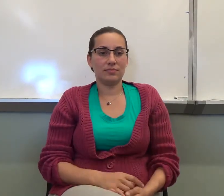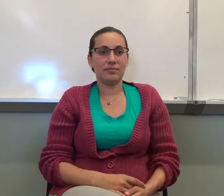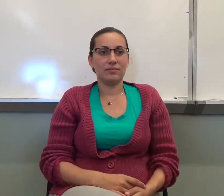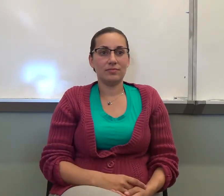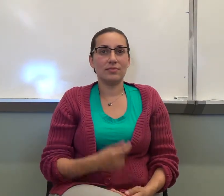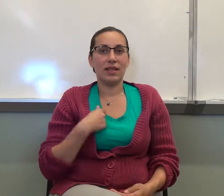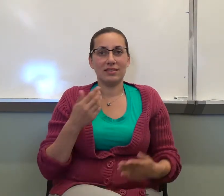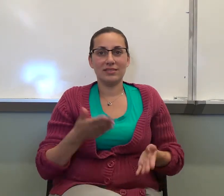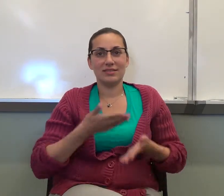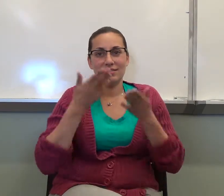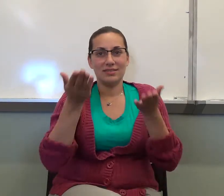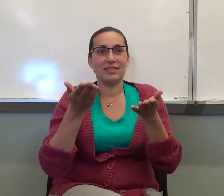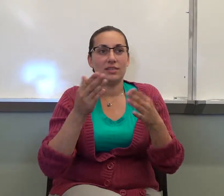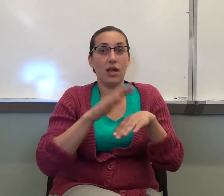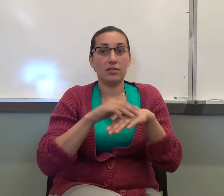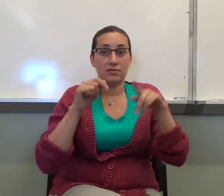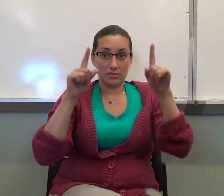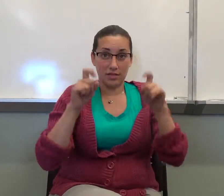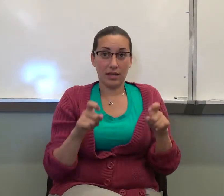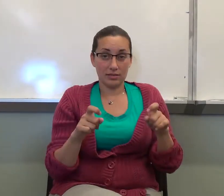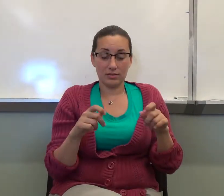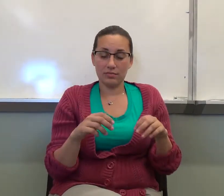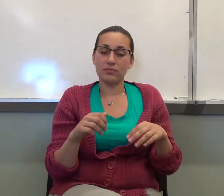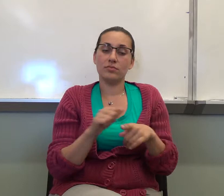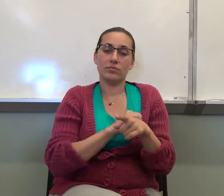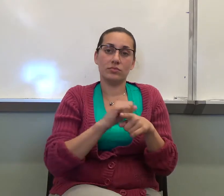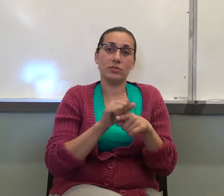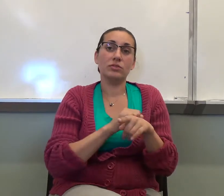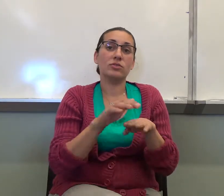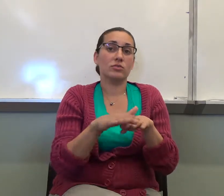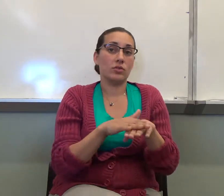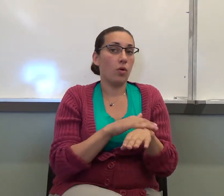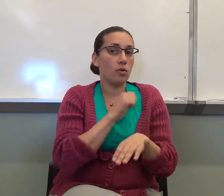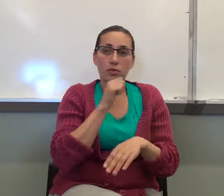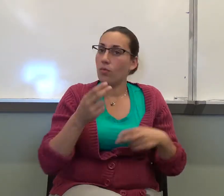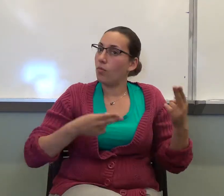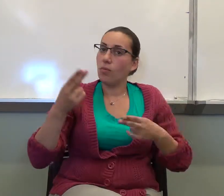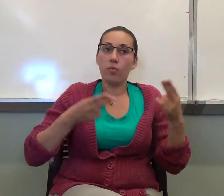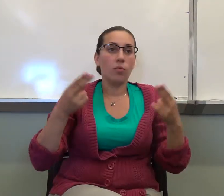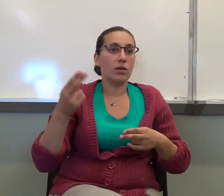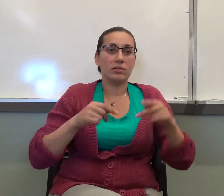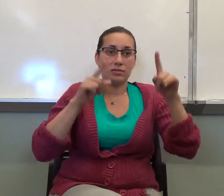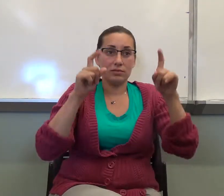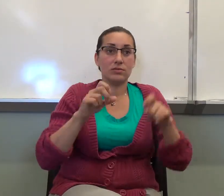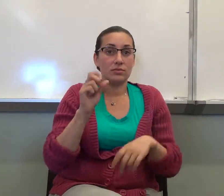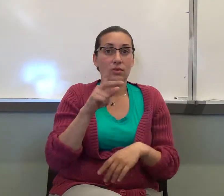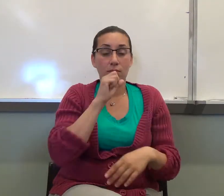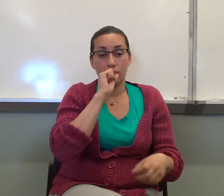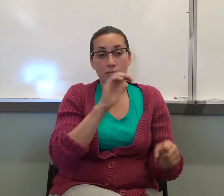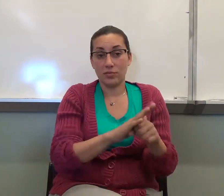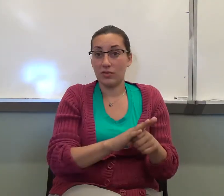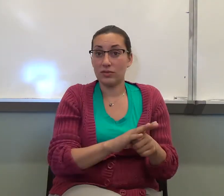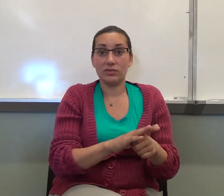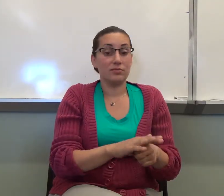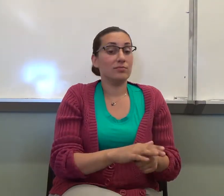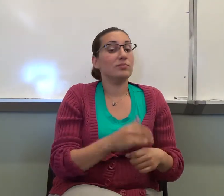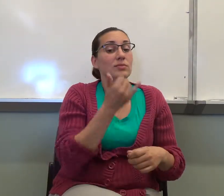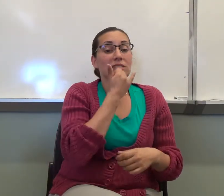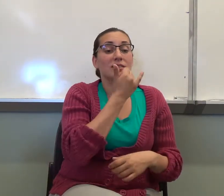on a test especially, go slow. Don't rush through this. Because I guarantee you, mistakes will pop up all over the